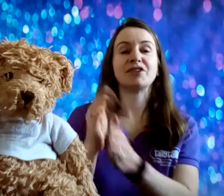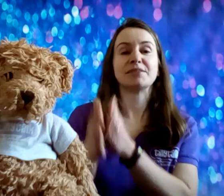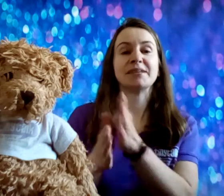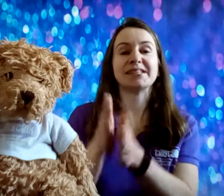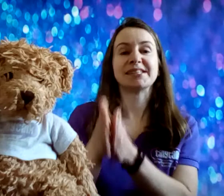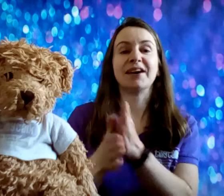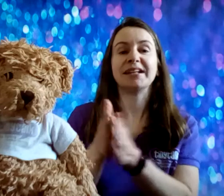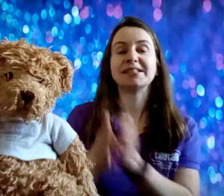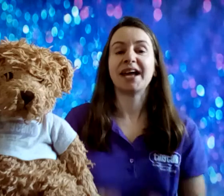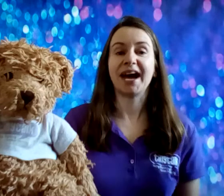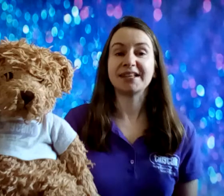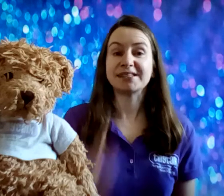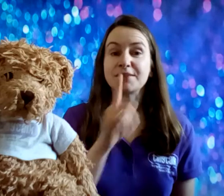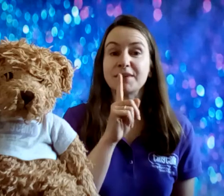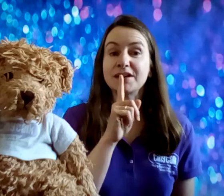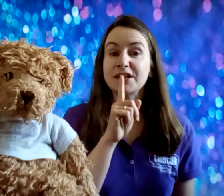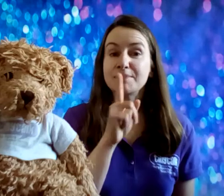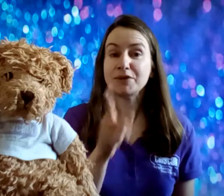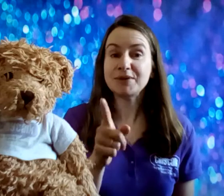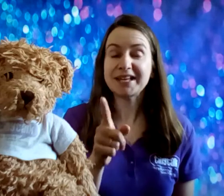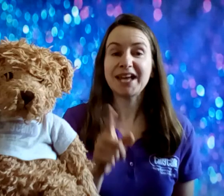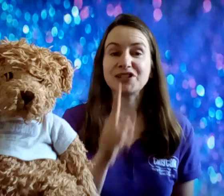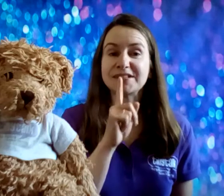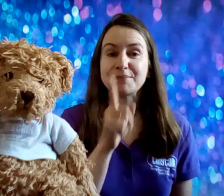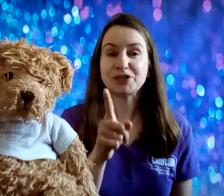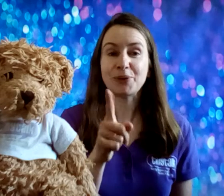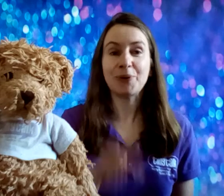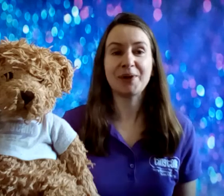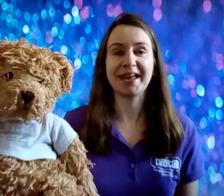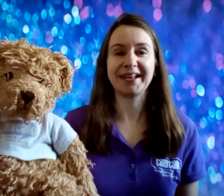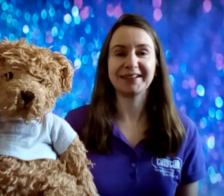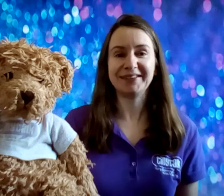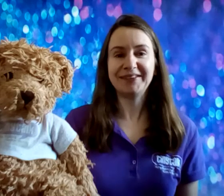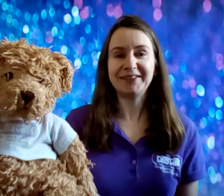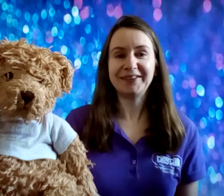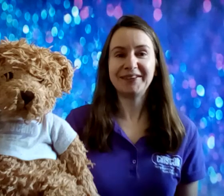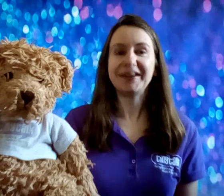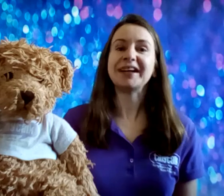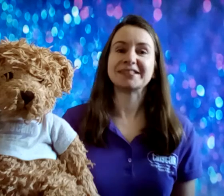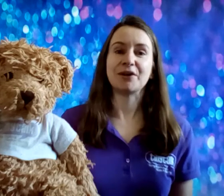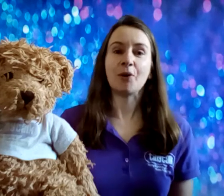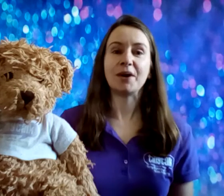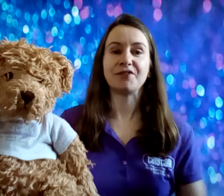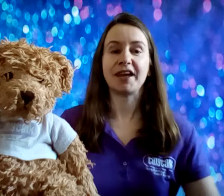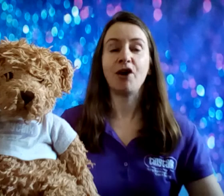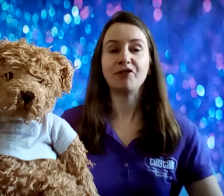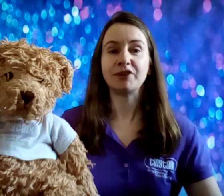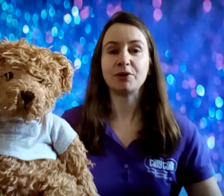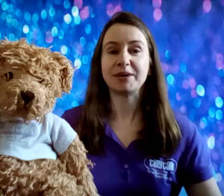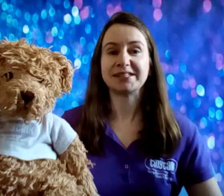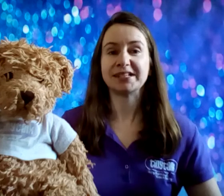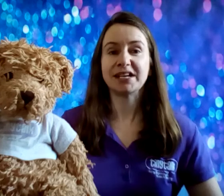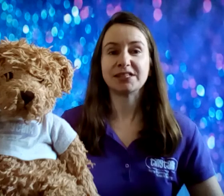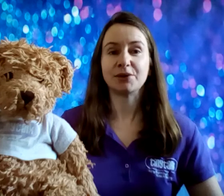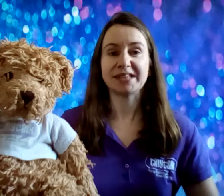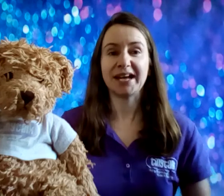some signs and some communication, some talking. Oh, so one of their often requested songs at